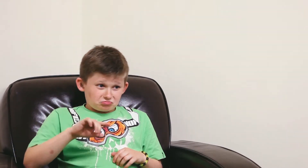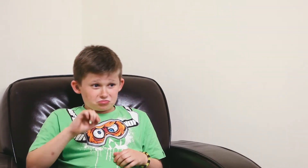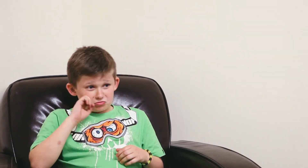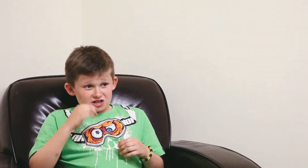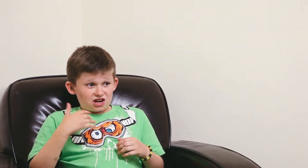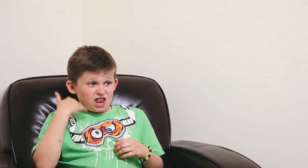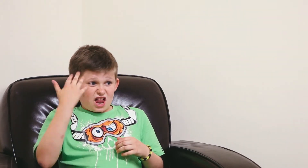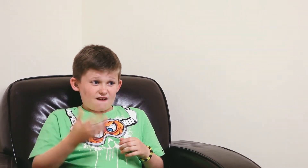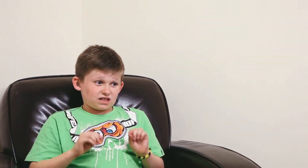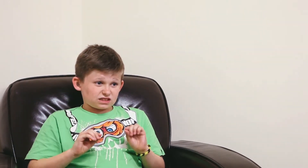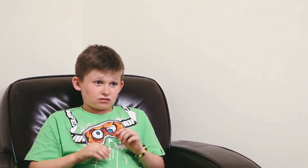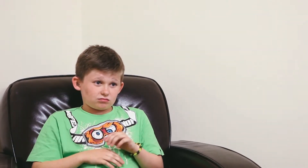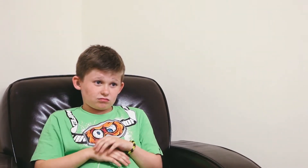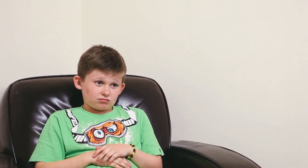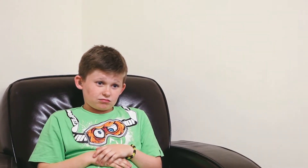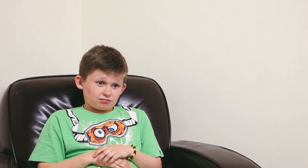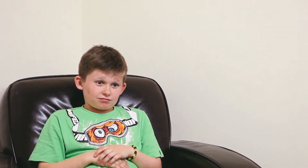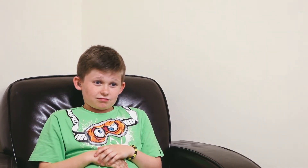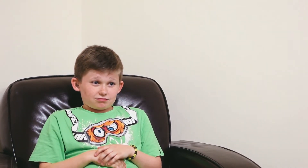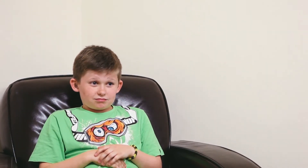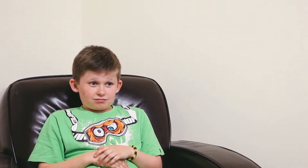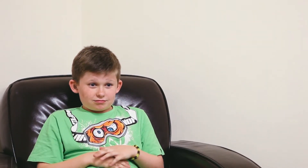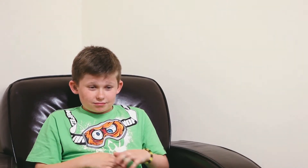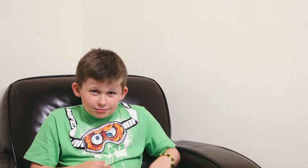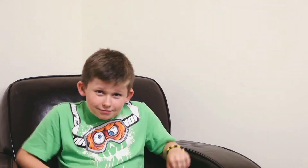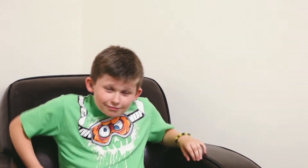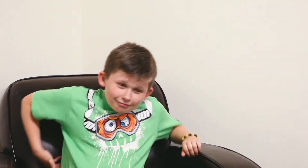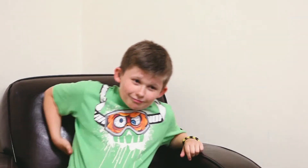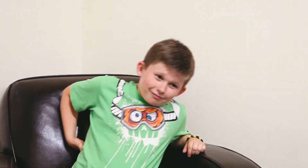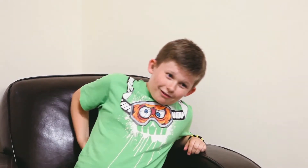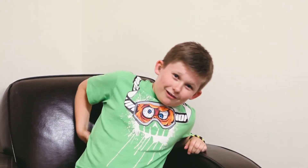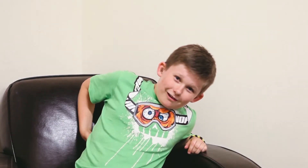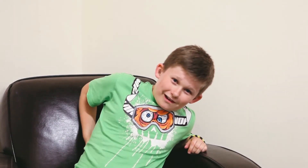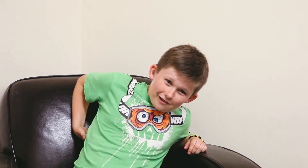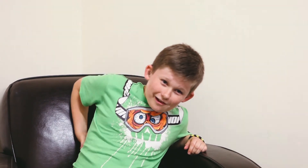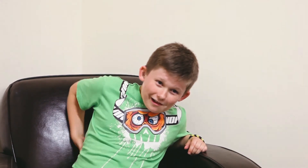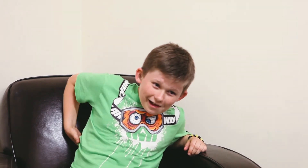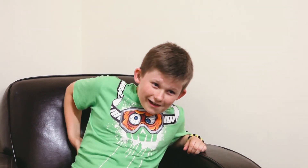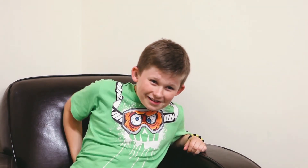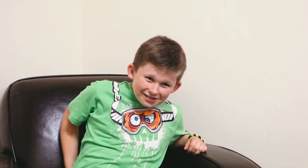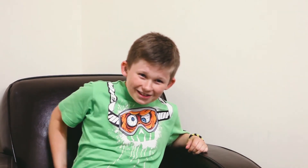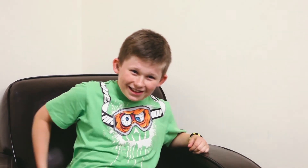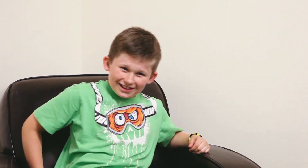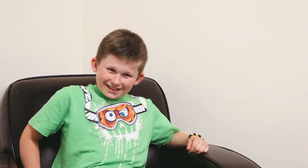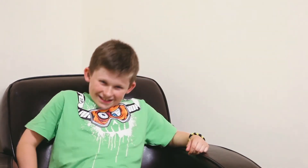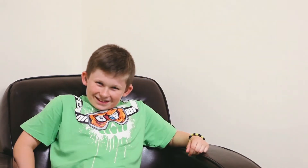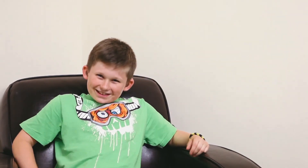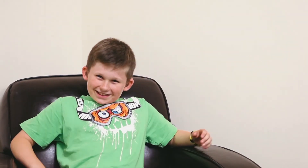possibly to come for more coaching sessions. That would be really good.